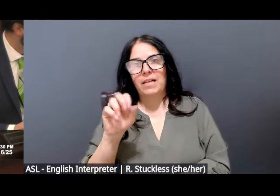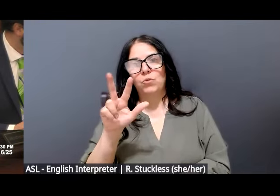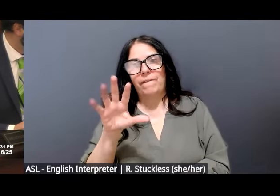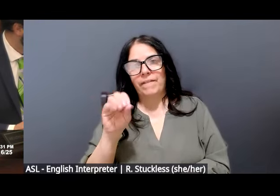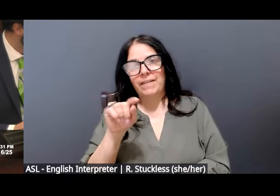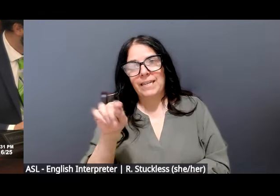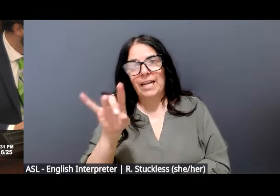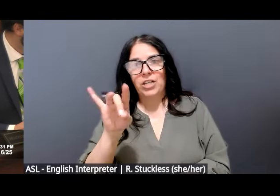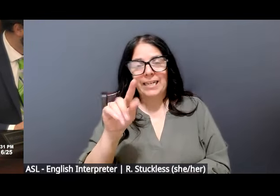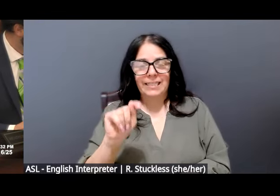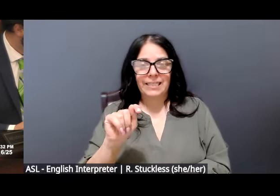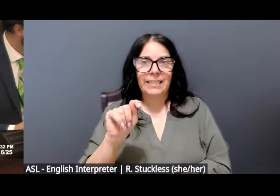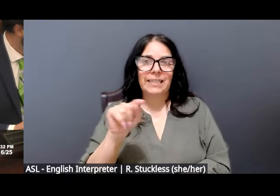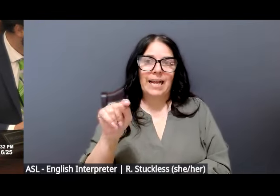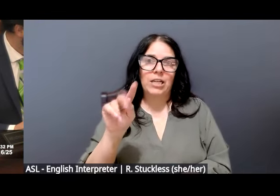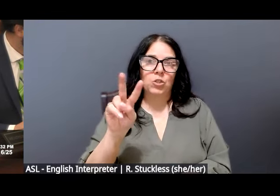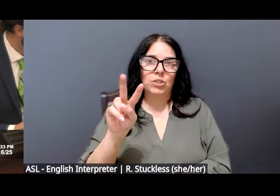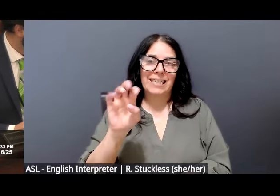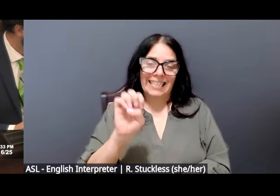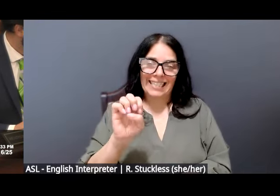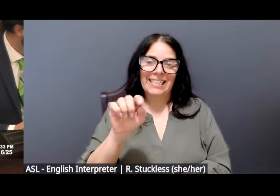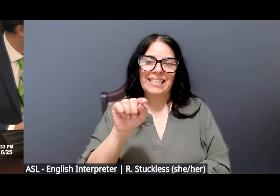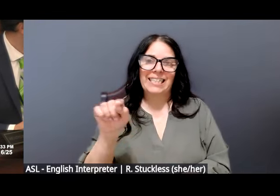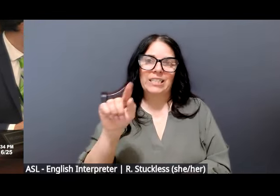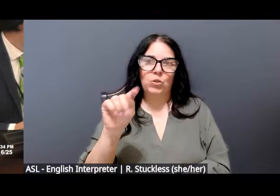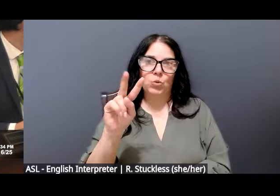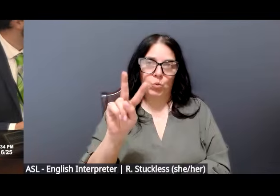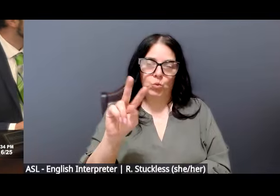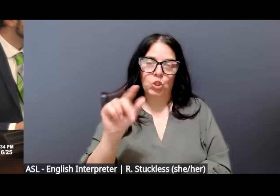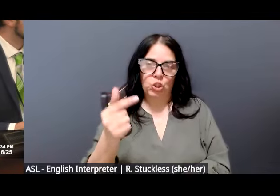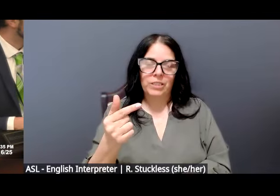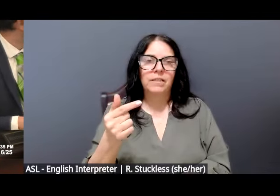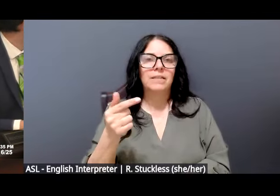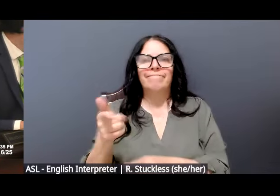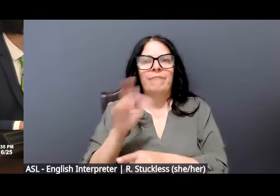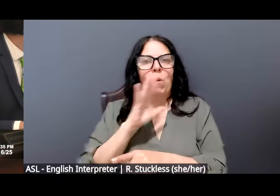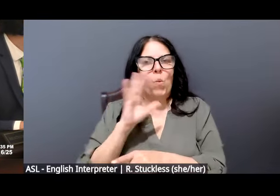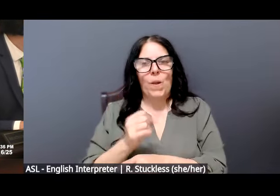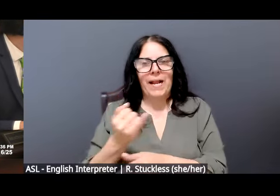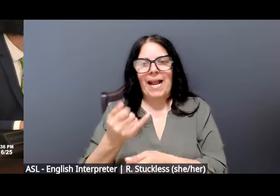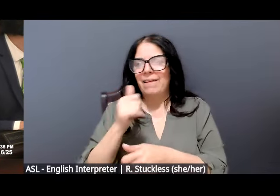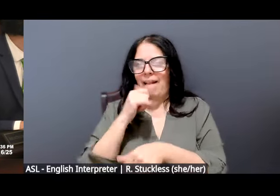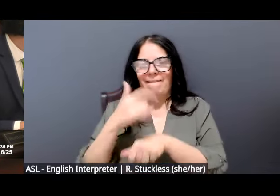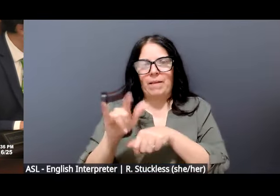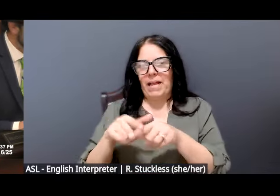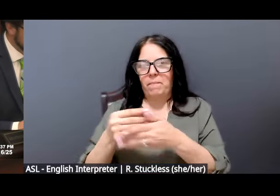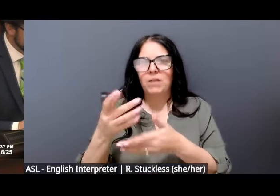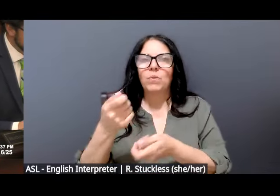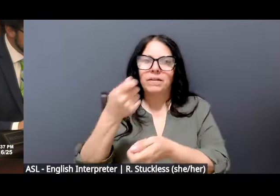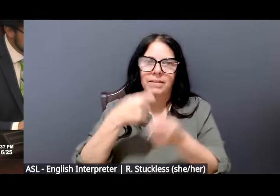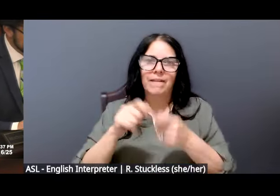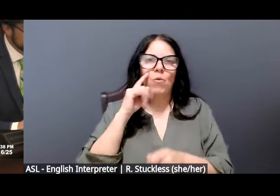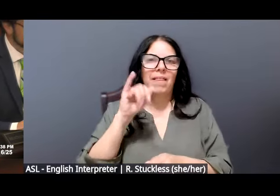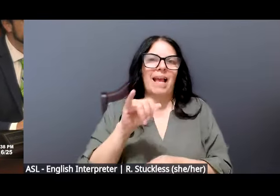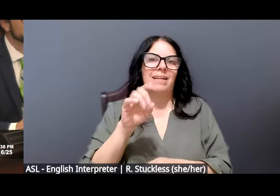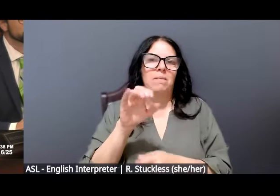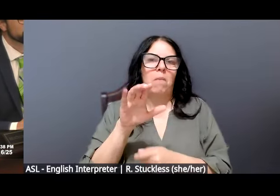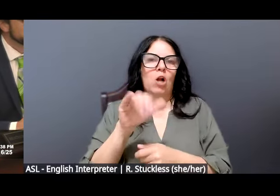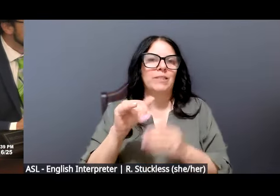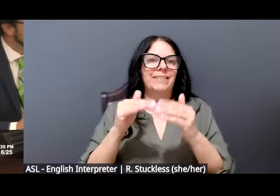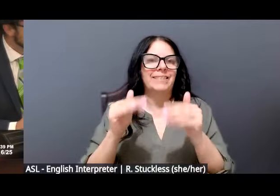350-8T-E-2G Ethernet switch becoming commercially unavailable for the Democracy Suite 5.20 voting system in the state of